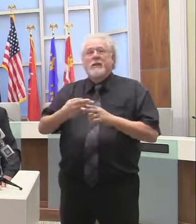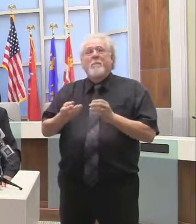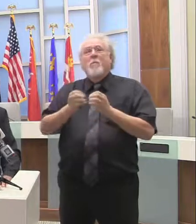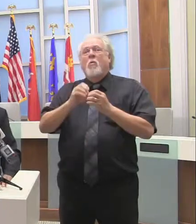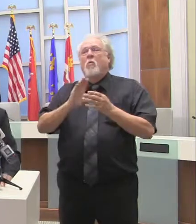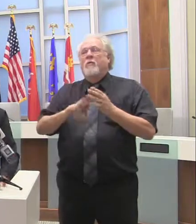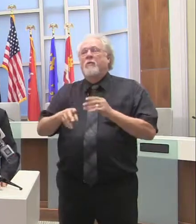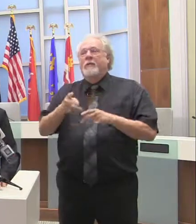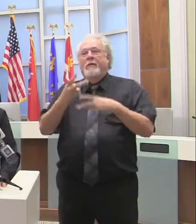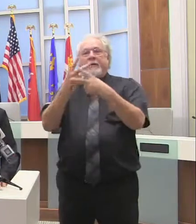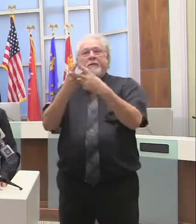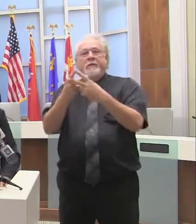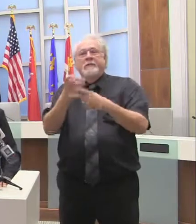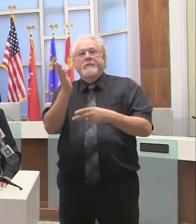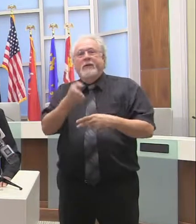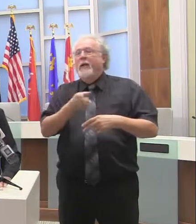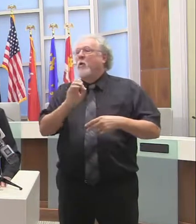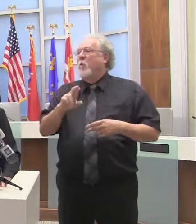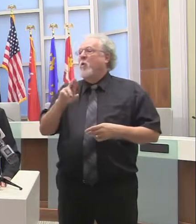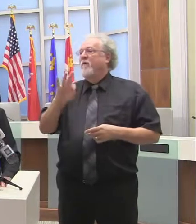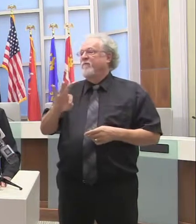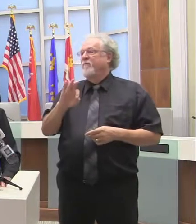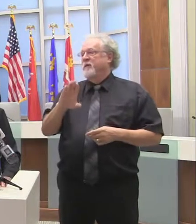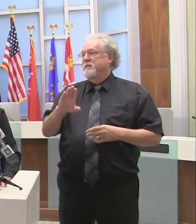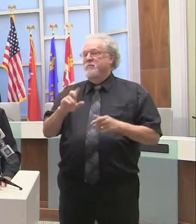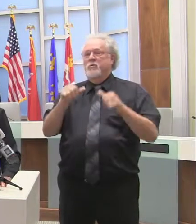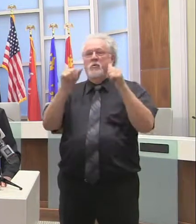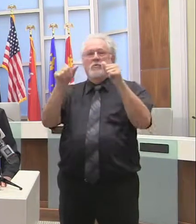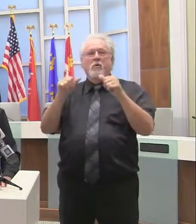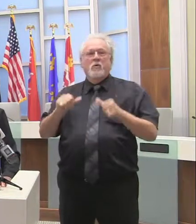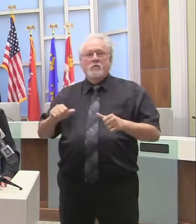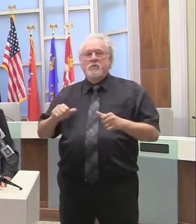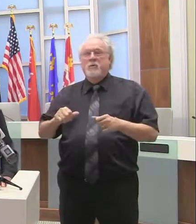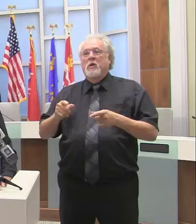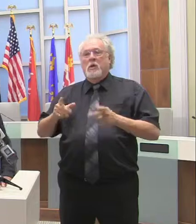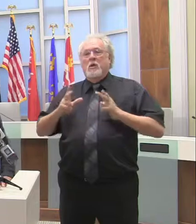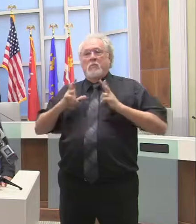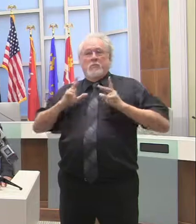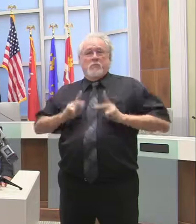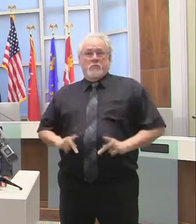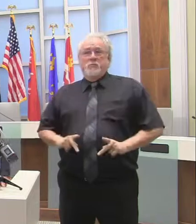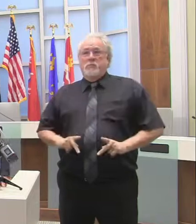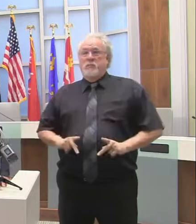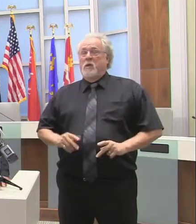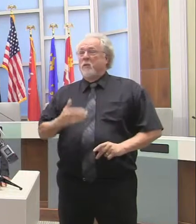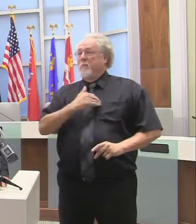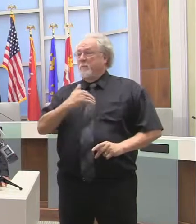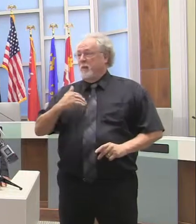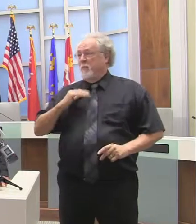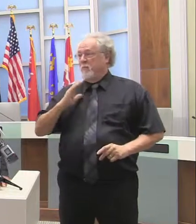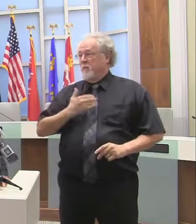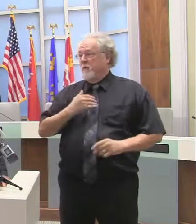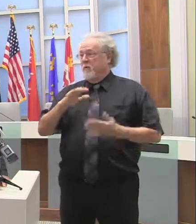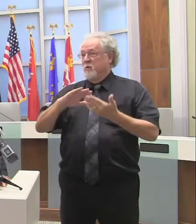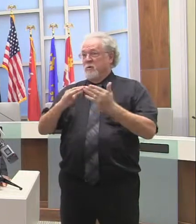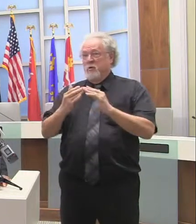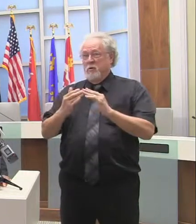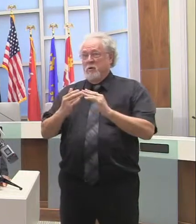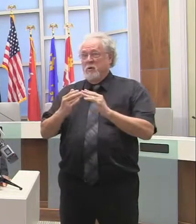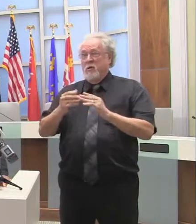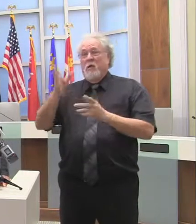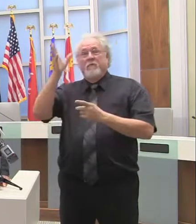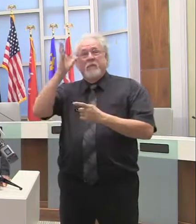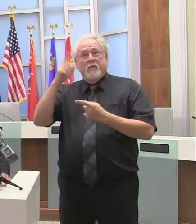than a hashtag or a Facebook post. He was a human being, a member of our community,